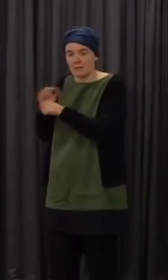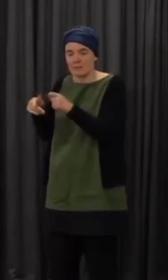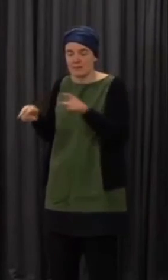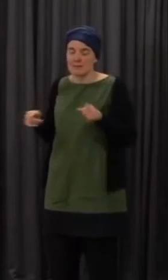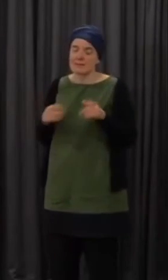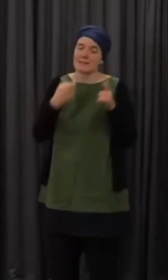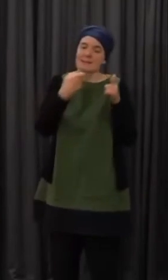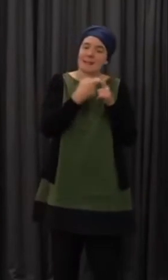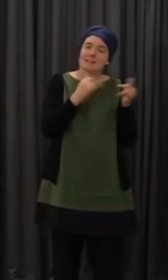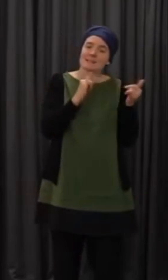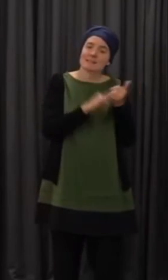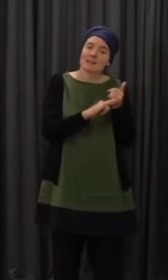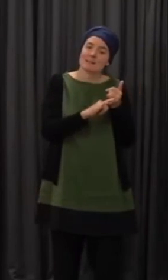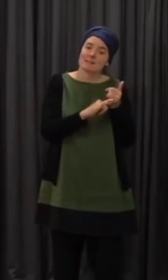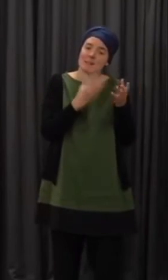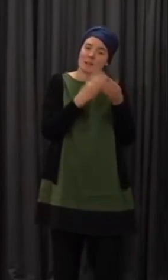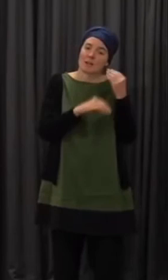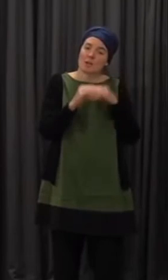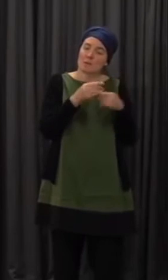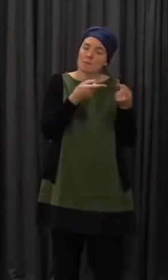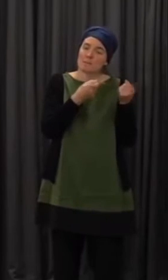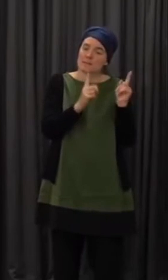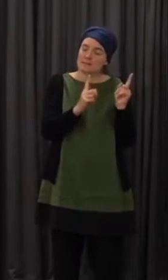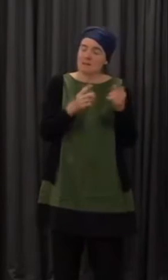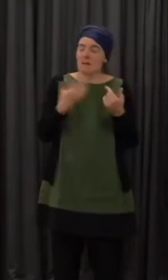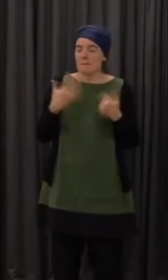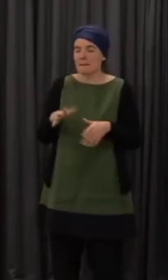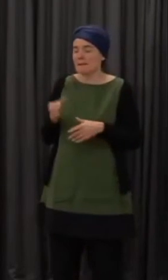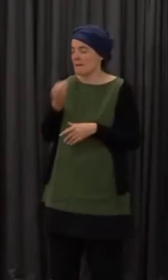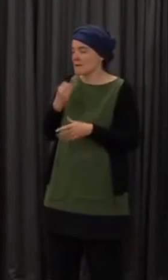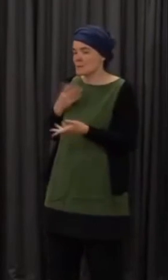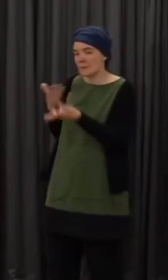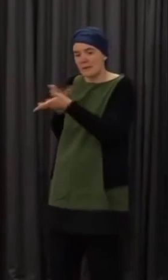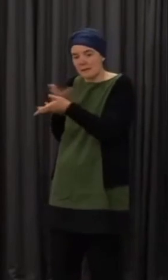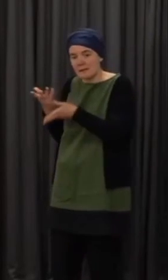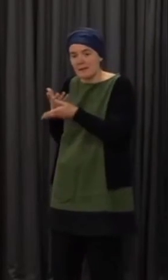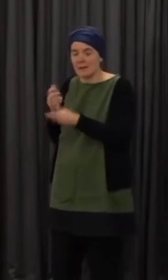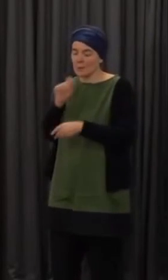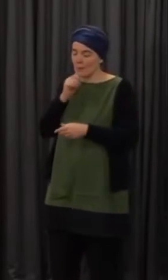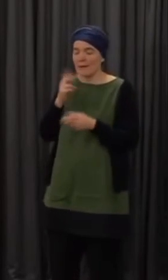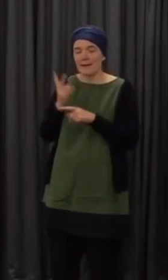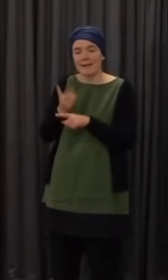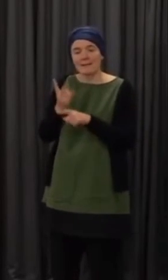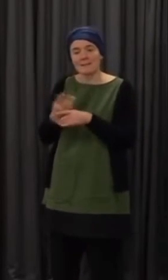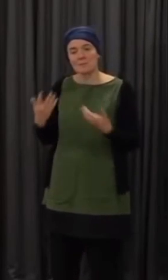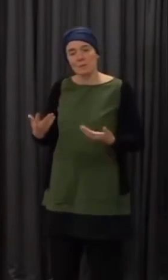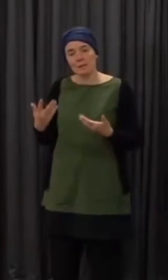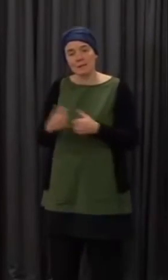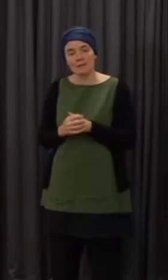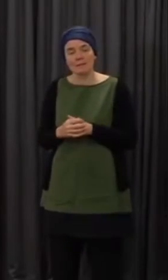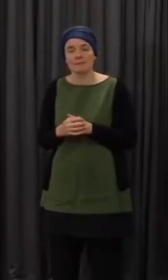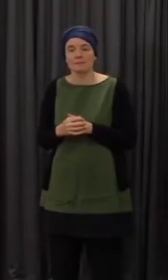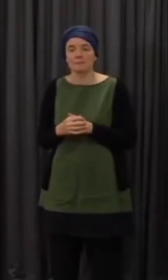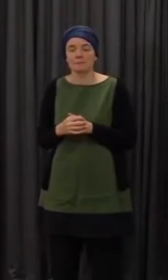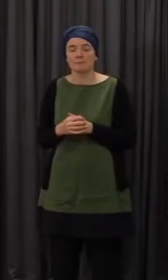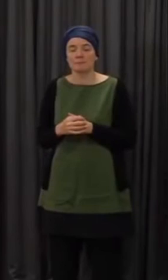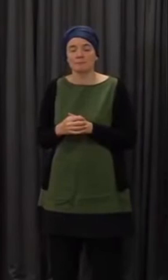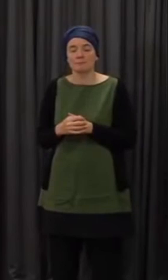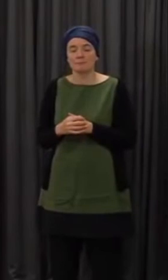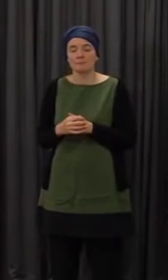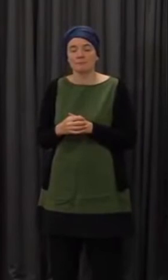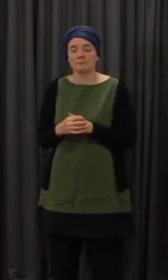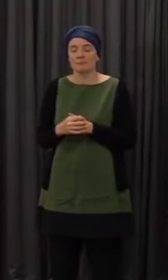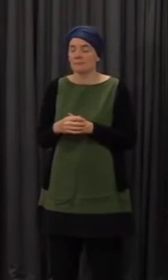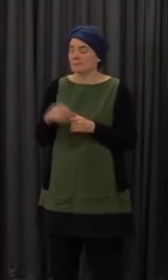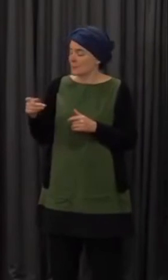will have been talking to UK ministers last week, as I know he is again today, and we make the case for the sort of